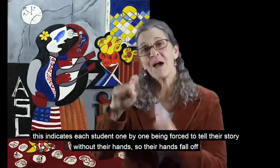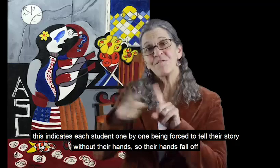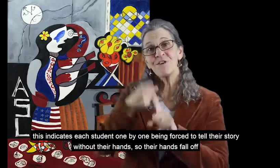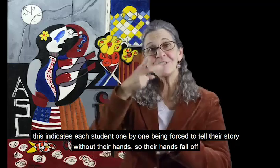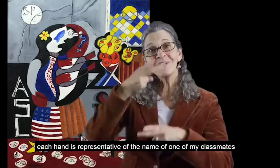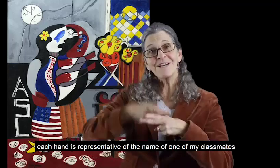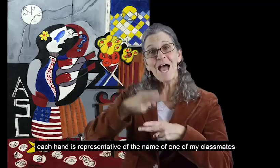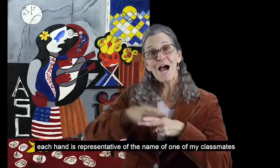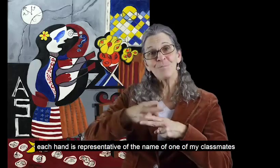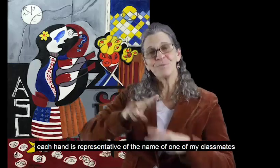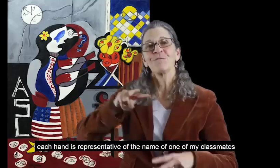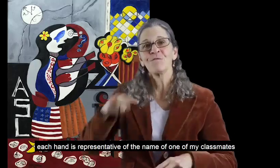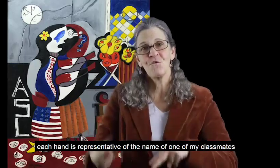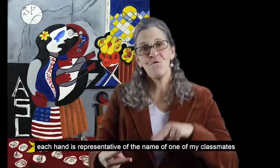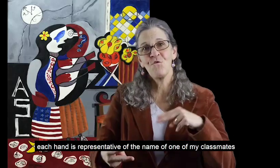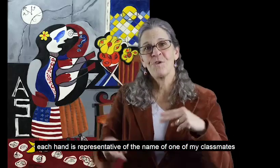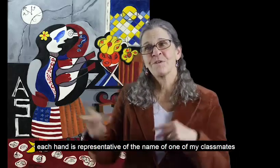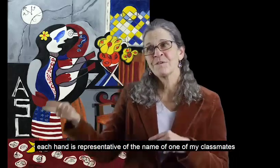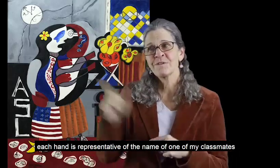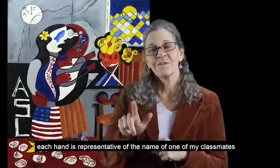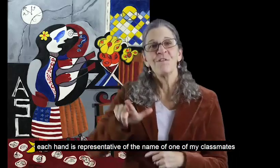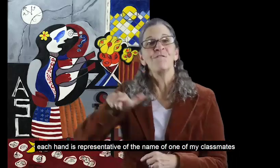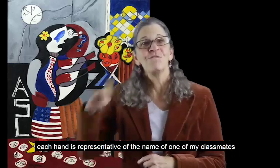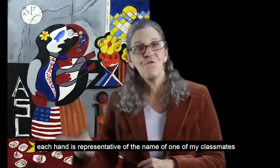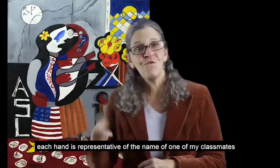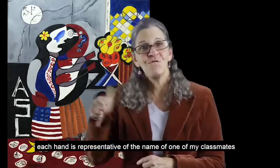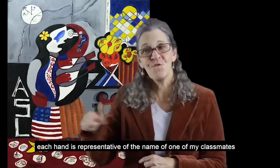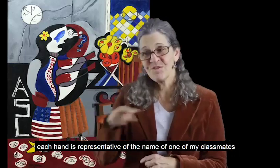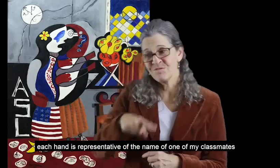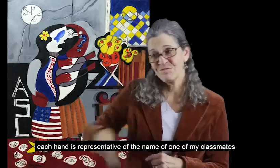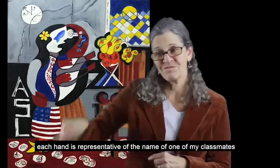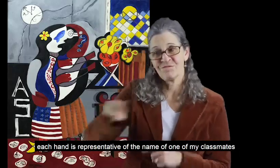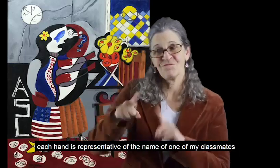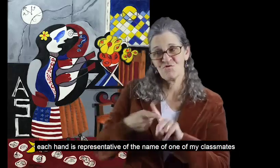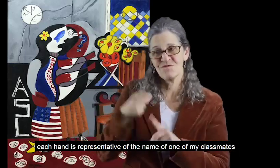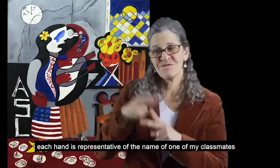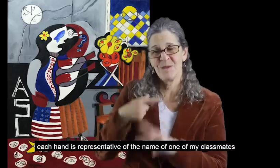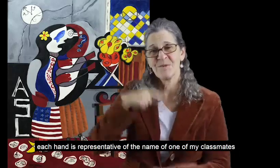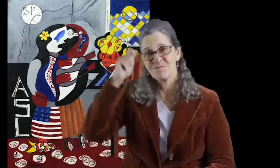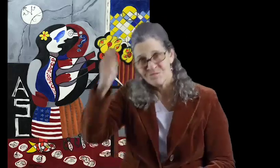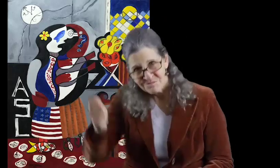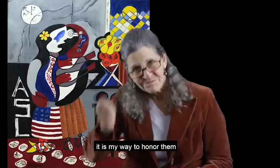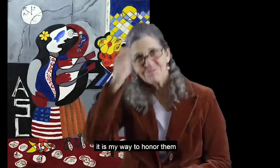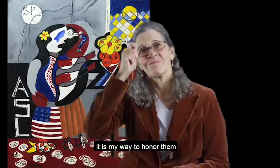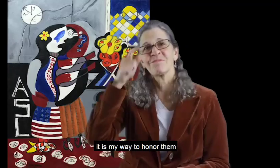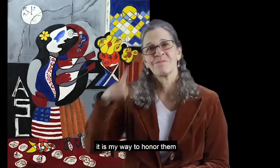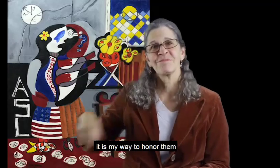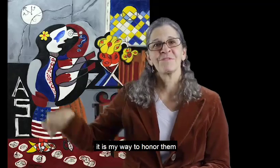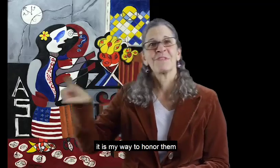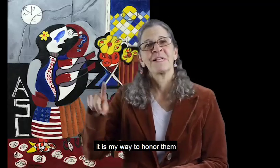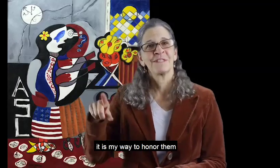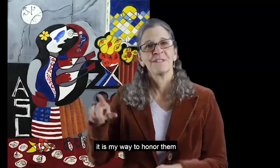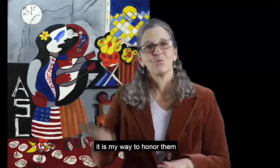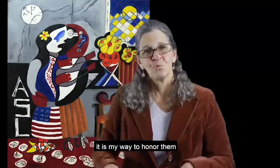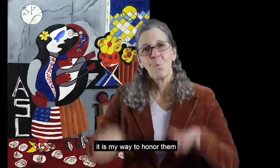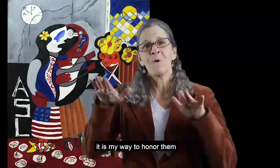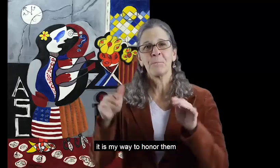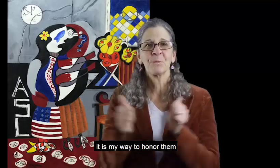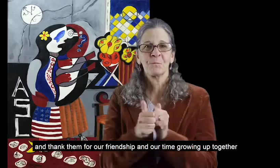off. Each hand is representative of the name of one of my classmates. It is my way to honor them